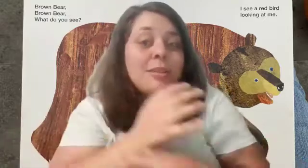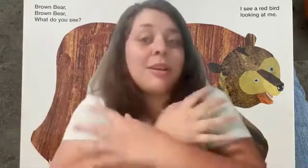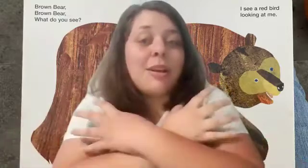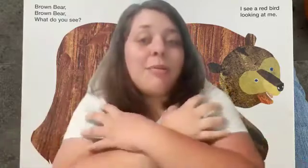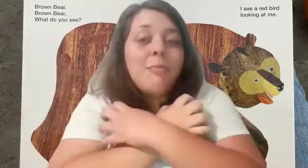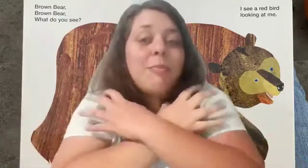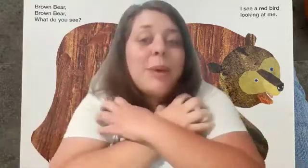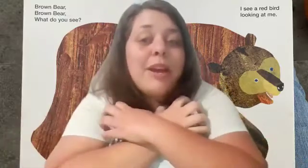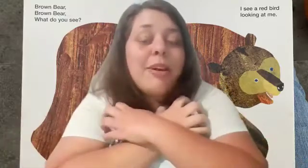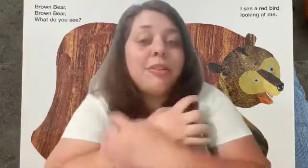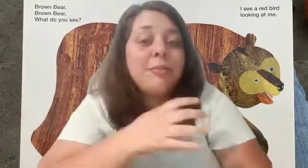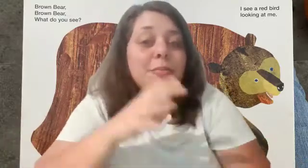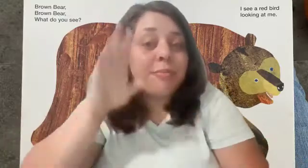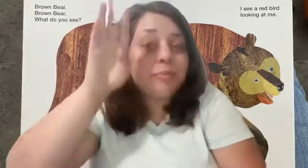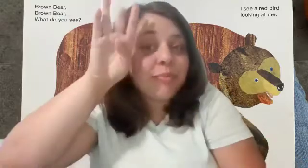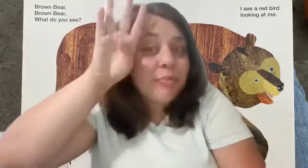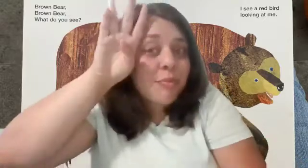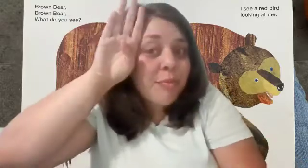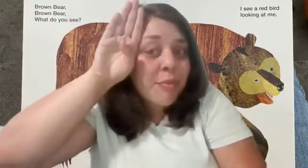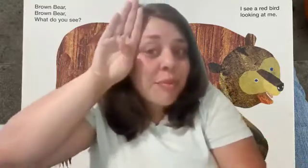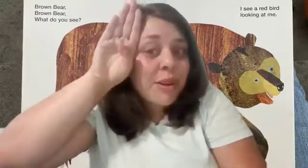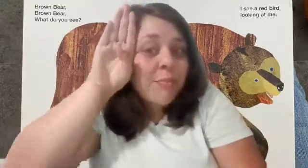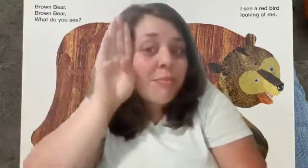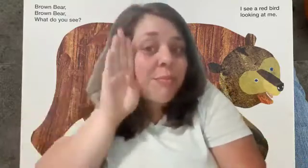Brown bear,